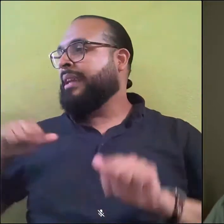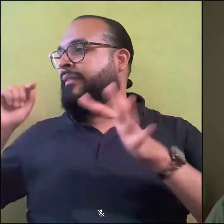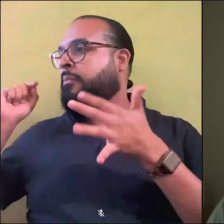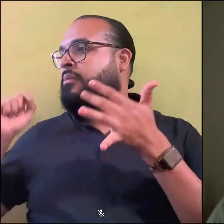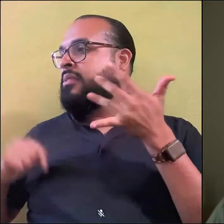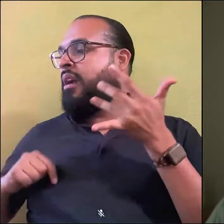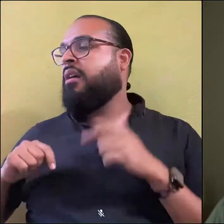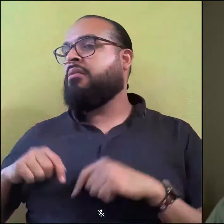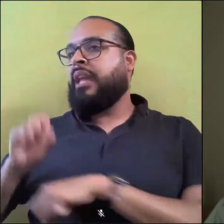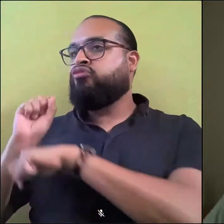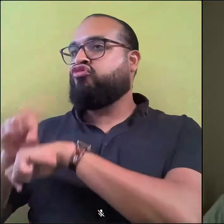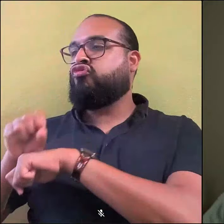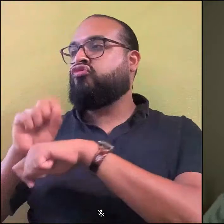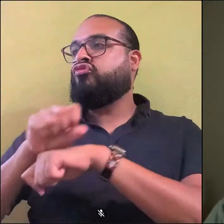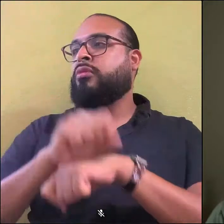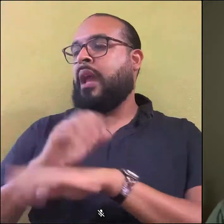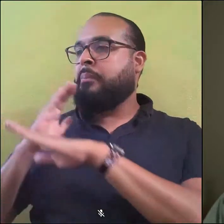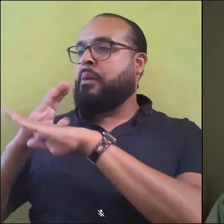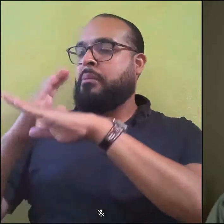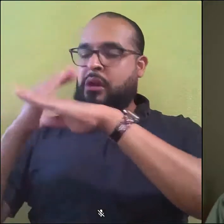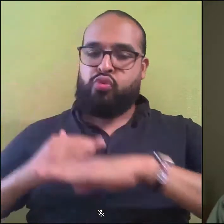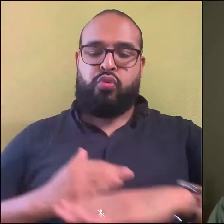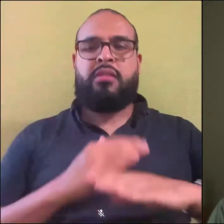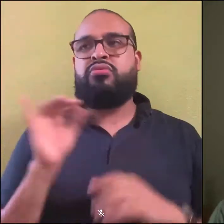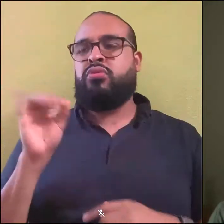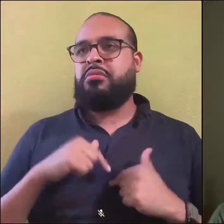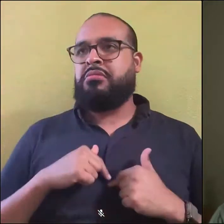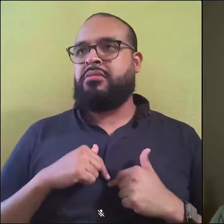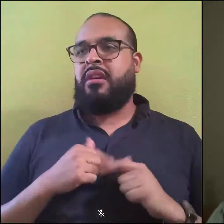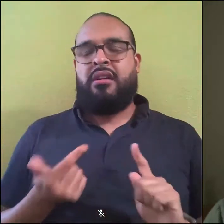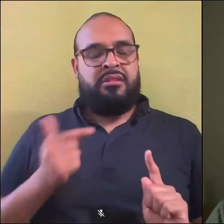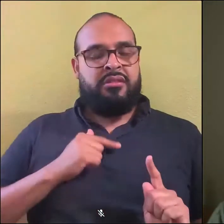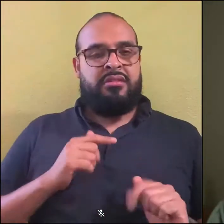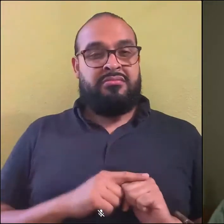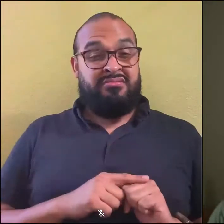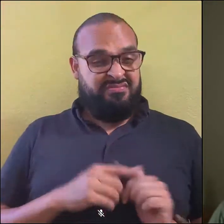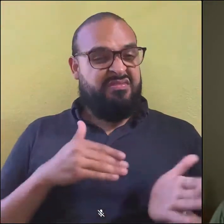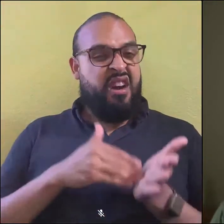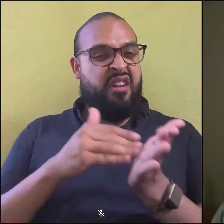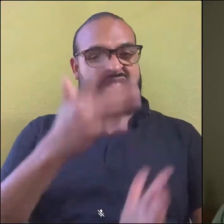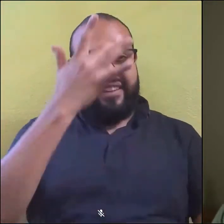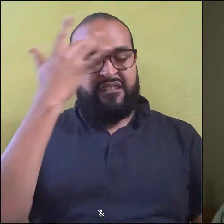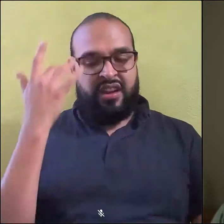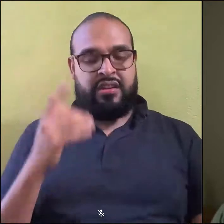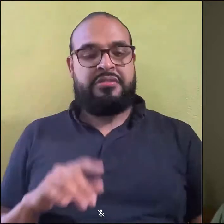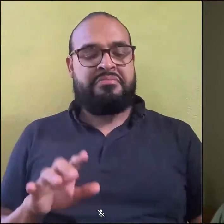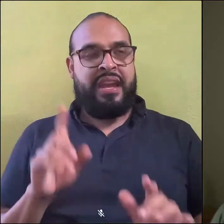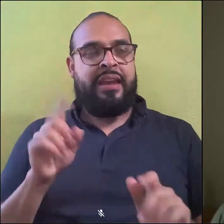that has gone into just them being in that situation, me being in the situation that I'm in. I forget it all the time too. I have to remind